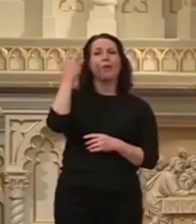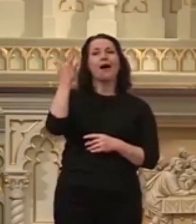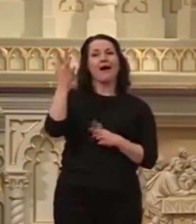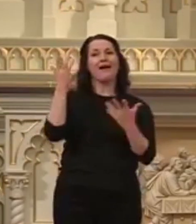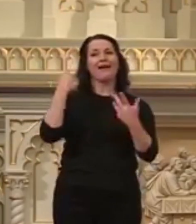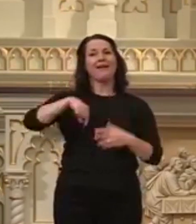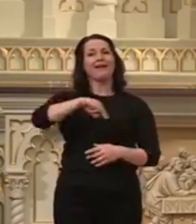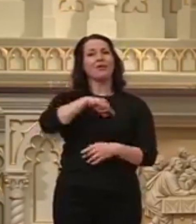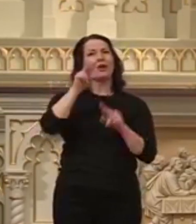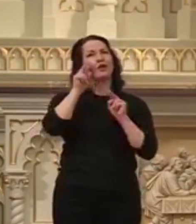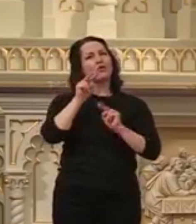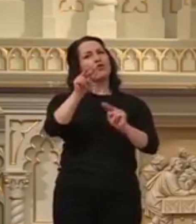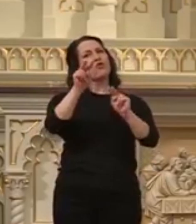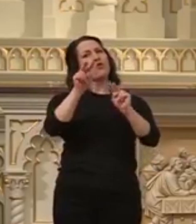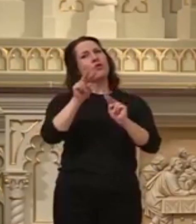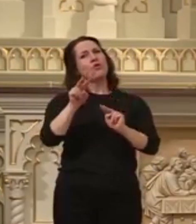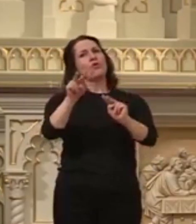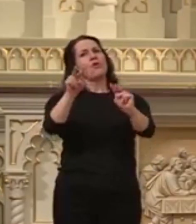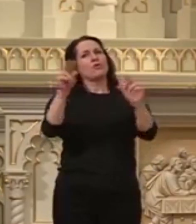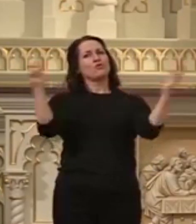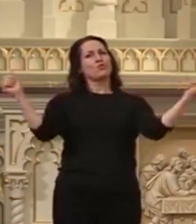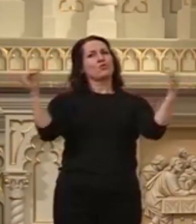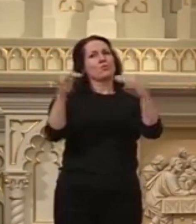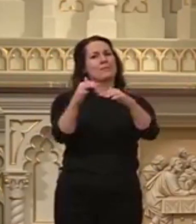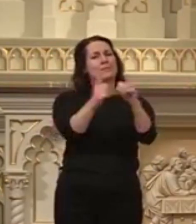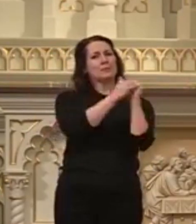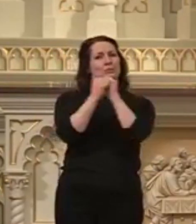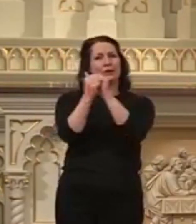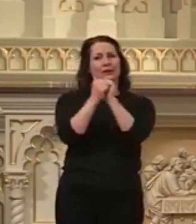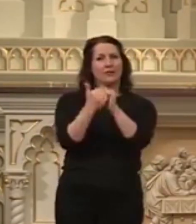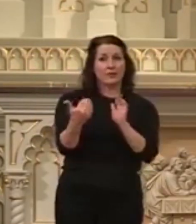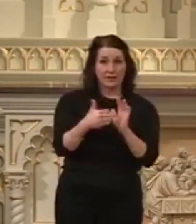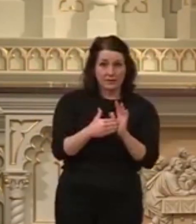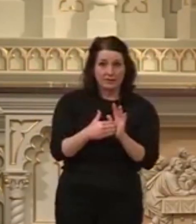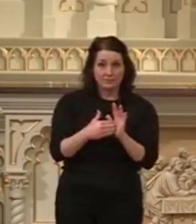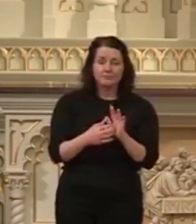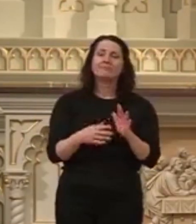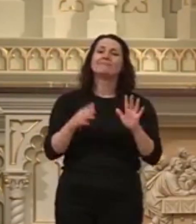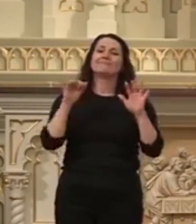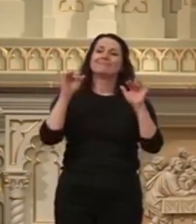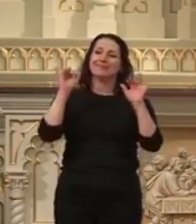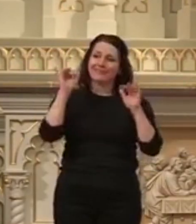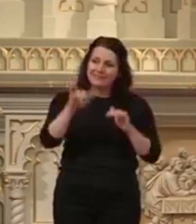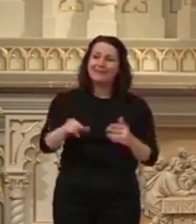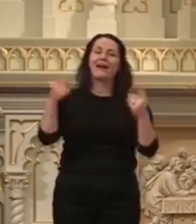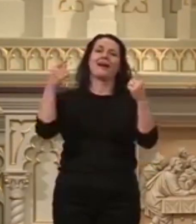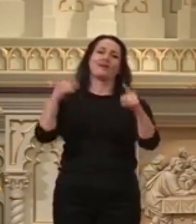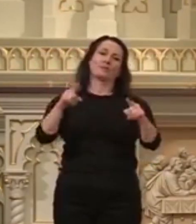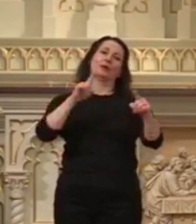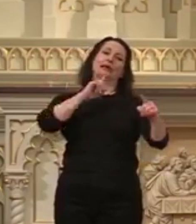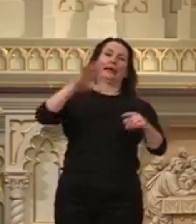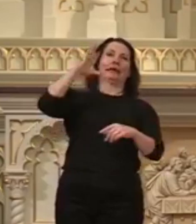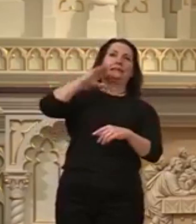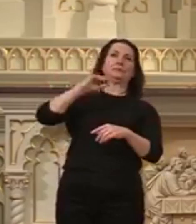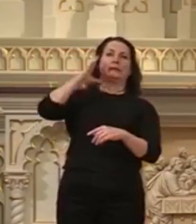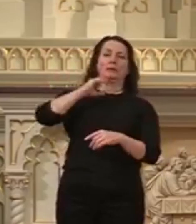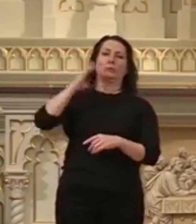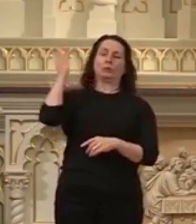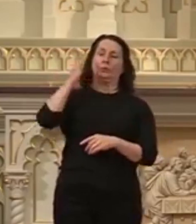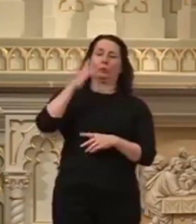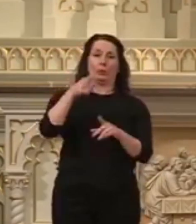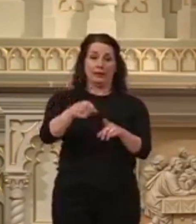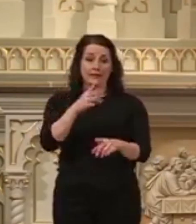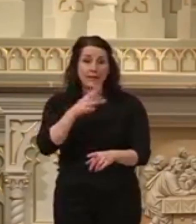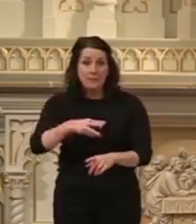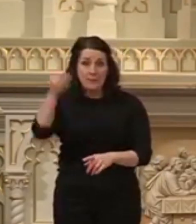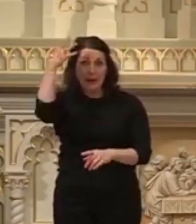long to be together. So that we can experience the saving power of the